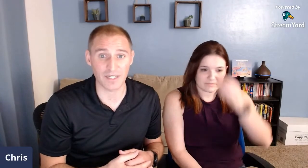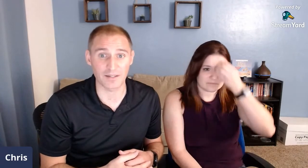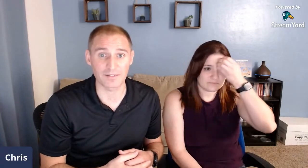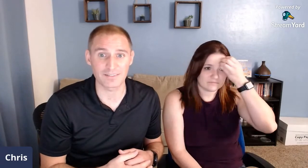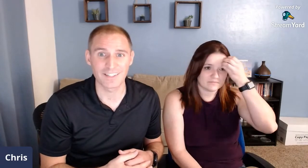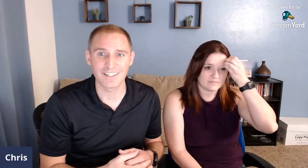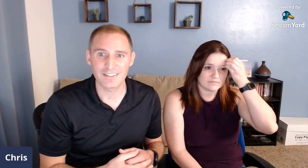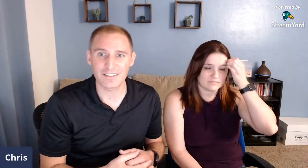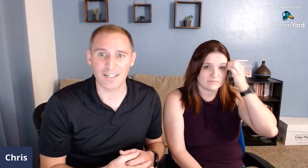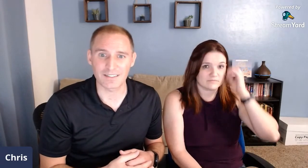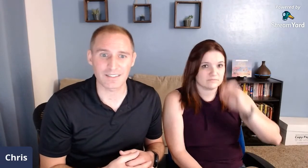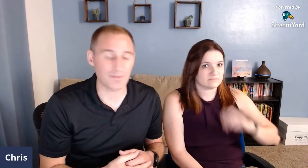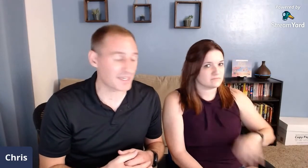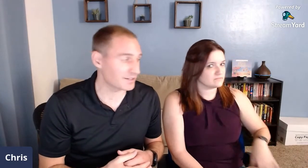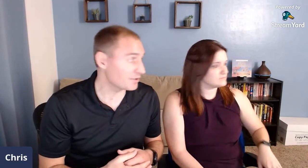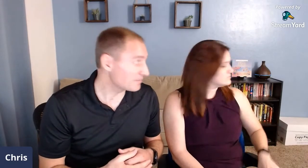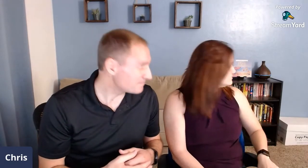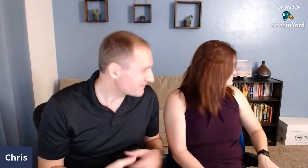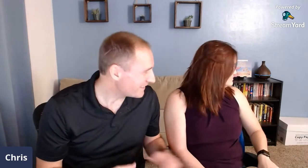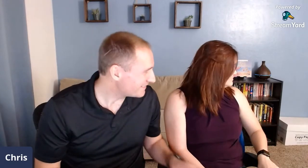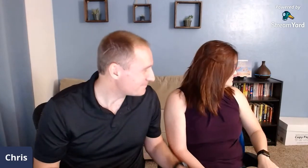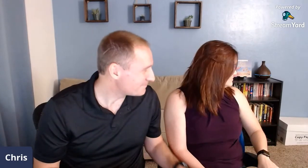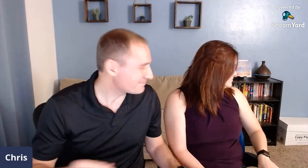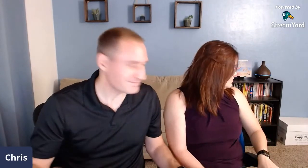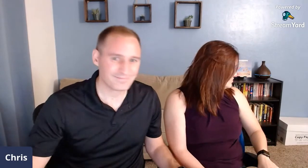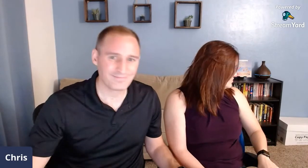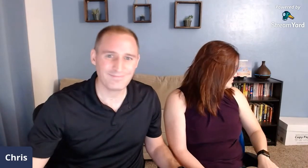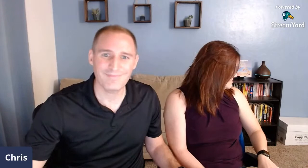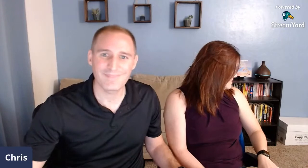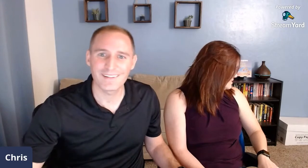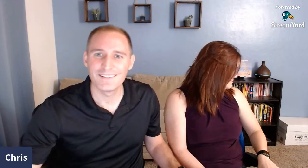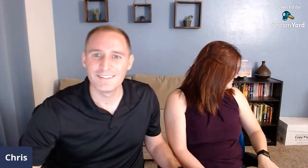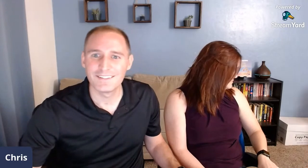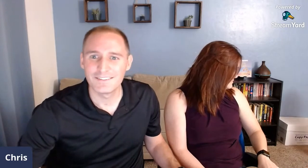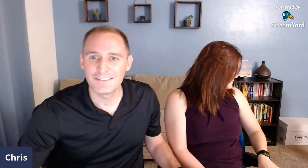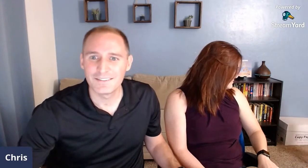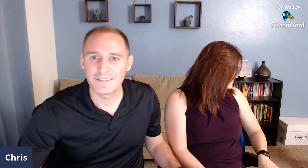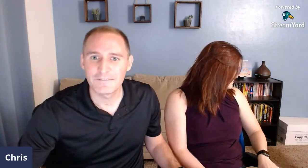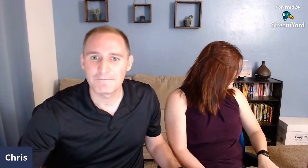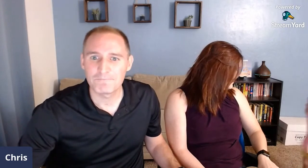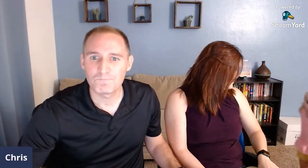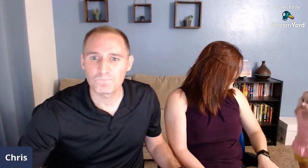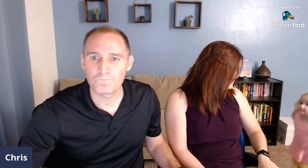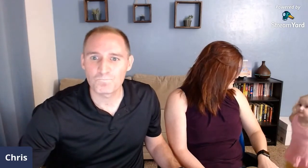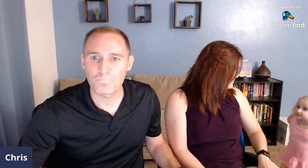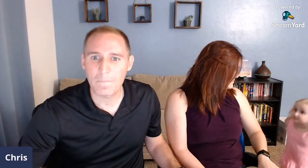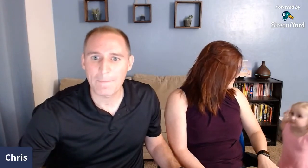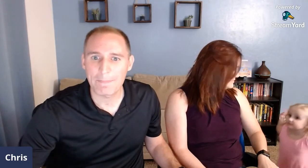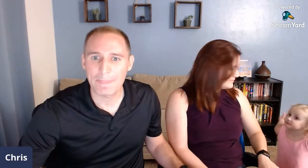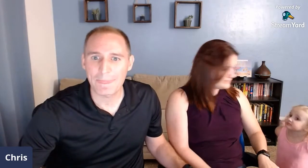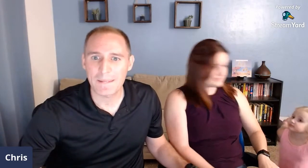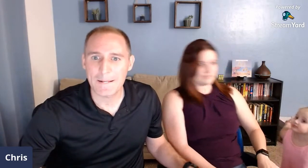us keep that going. What's the matter?